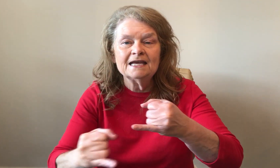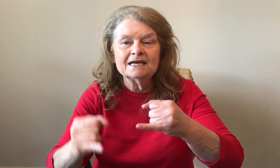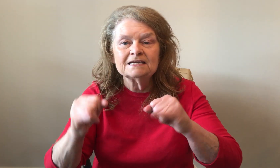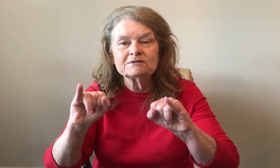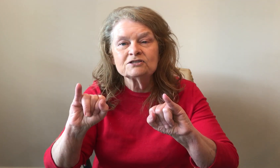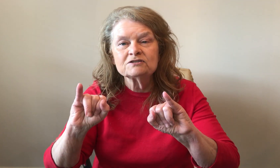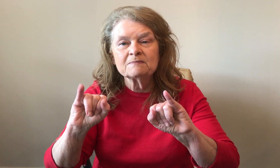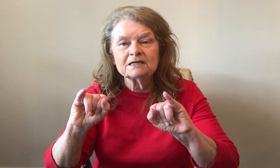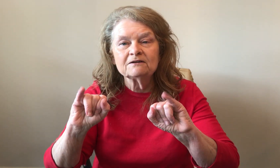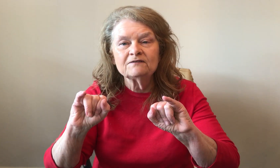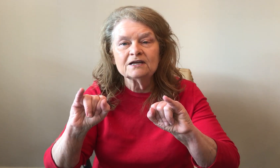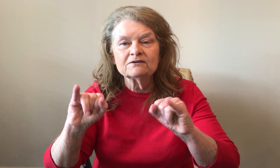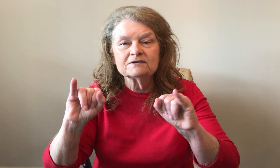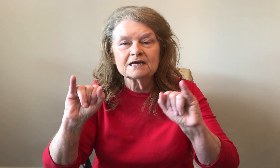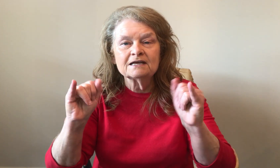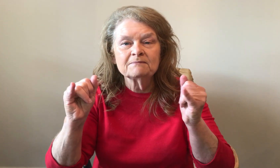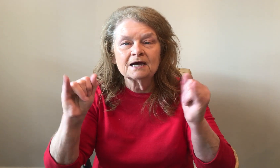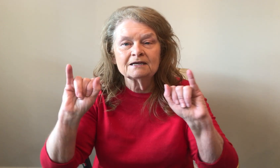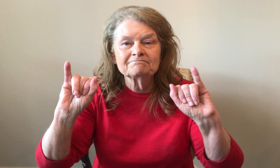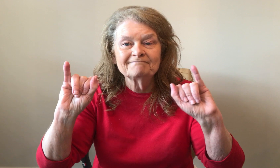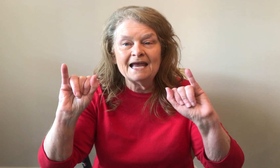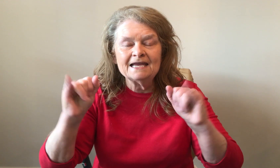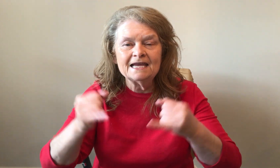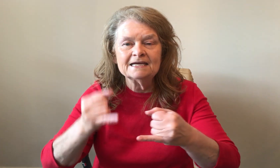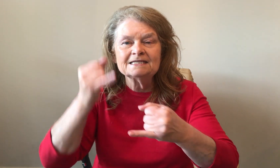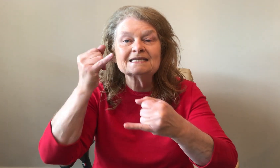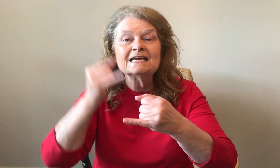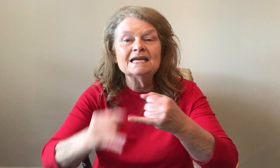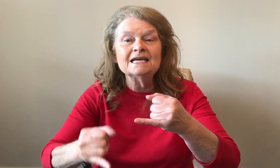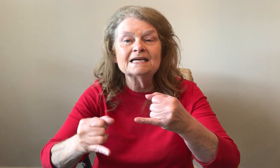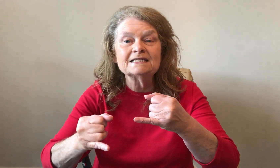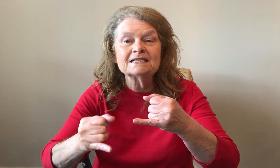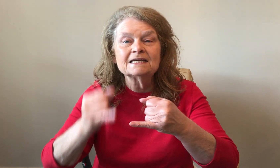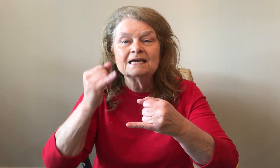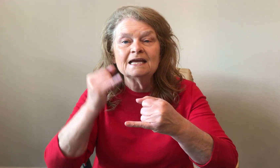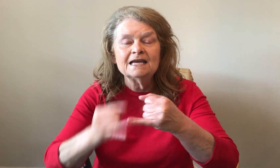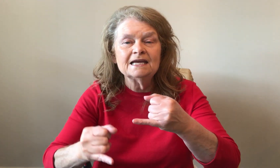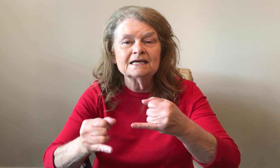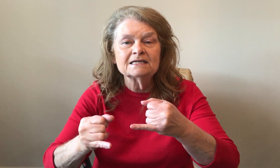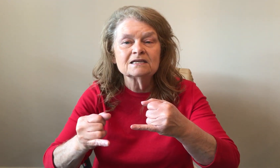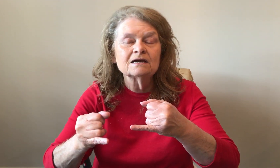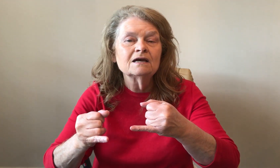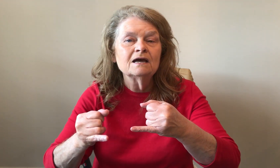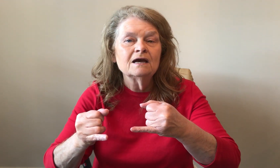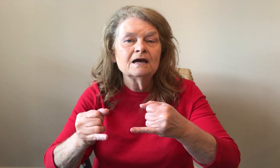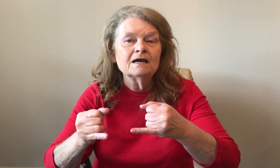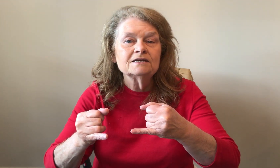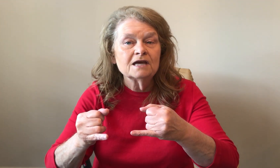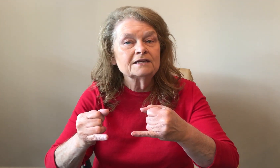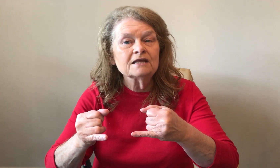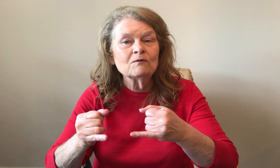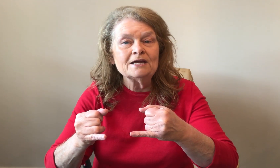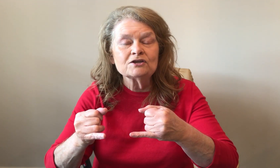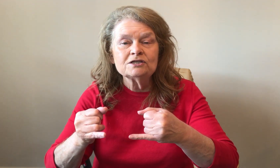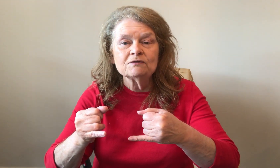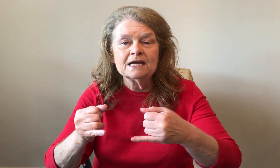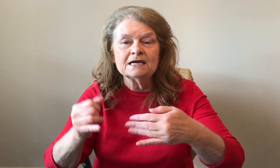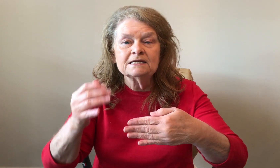End. I'm just using my little fingers and my A hands. End. End. Another way you could do end